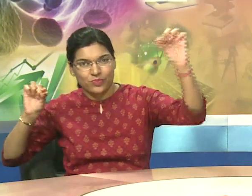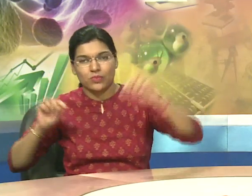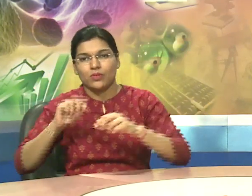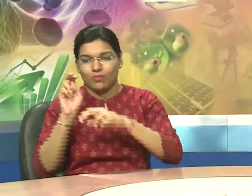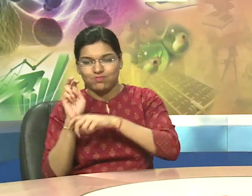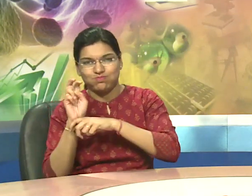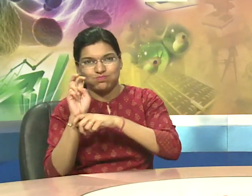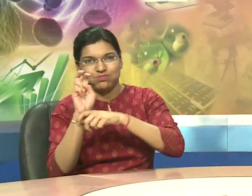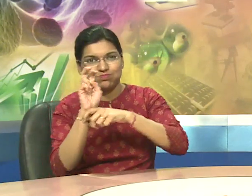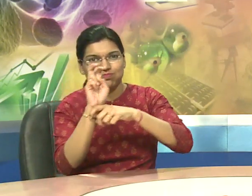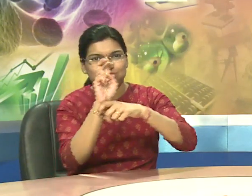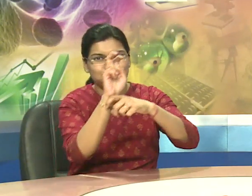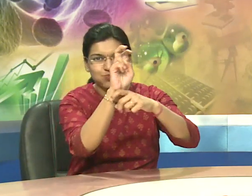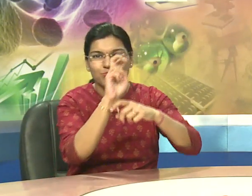ropeway transport.